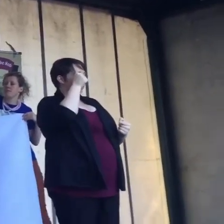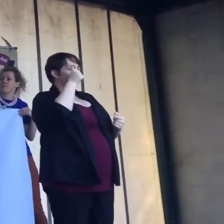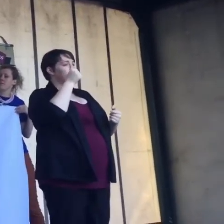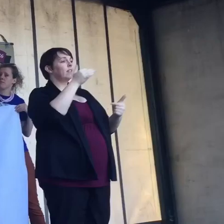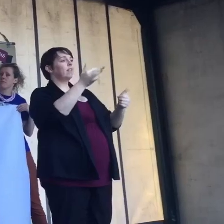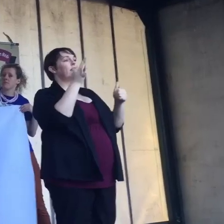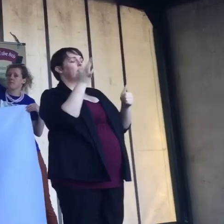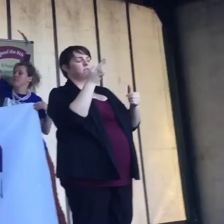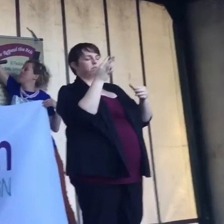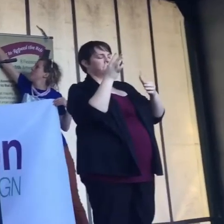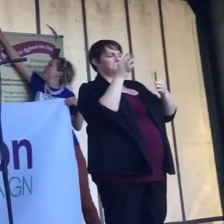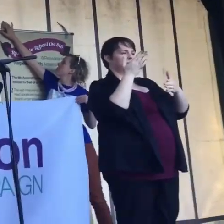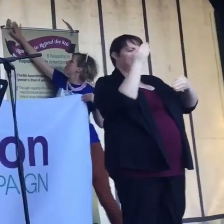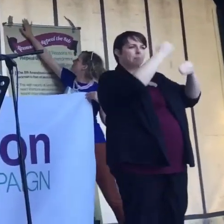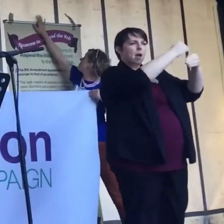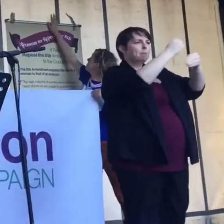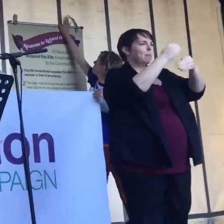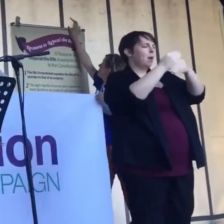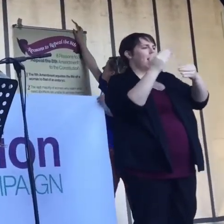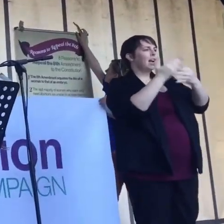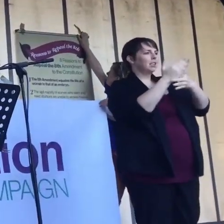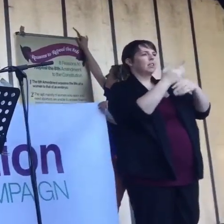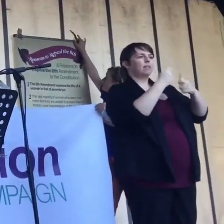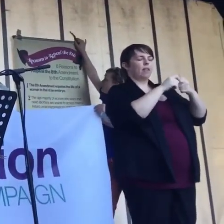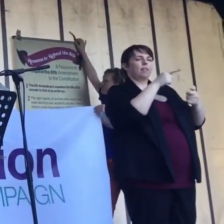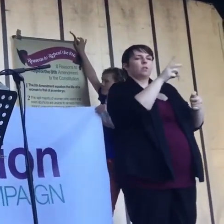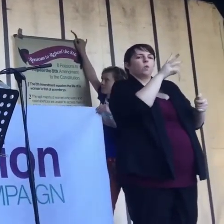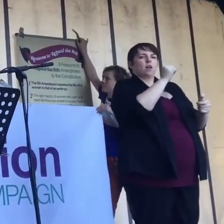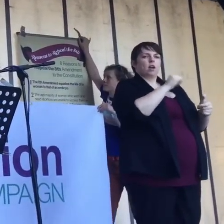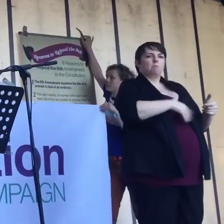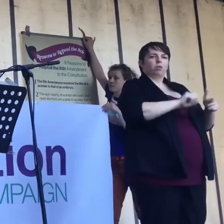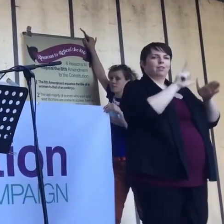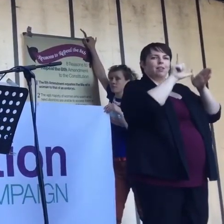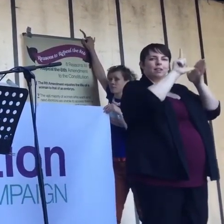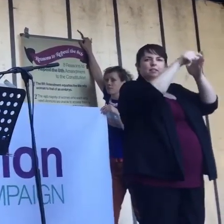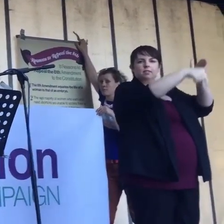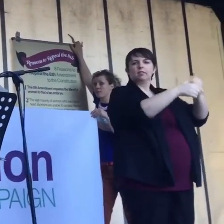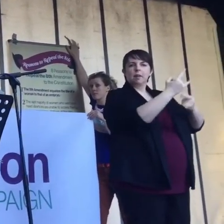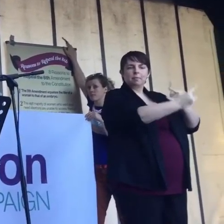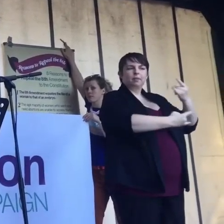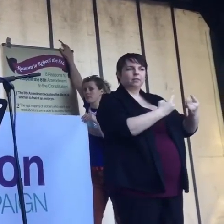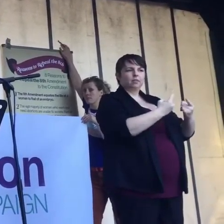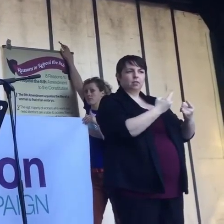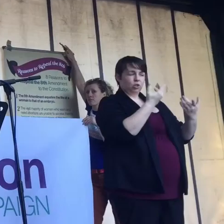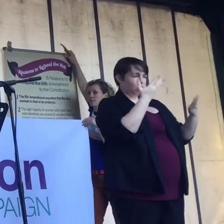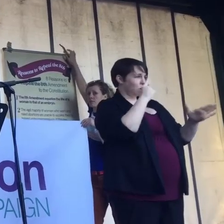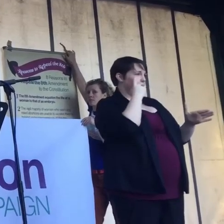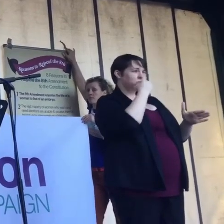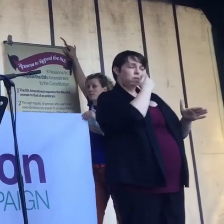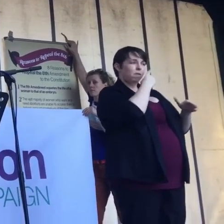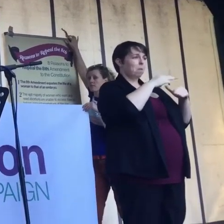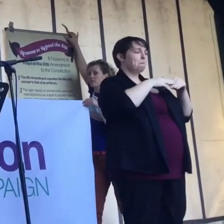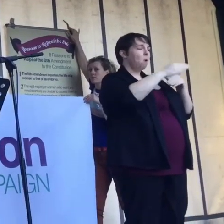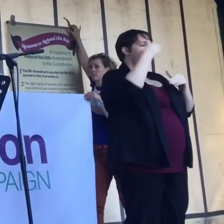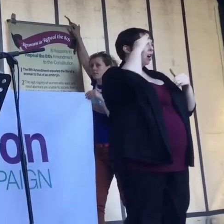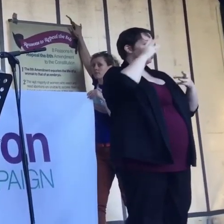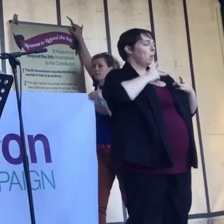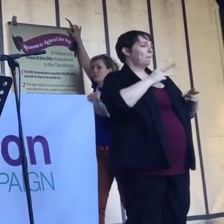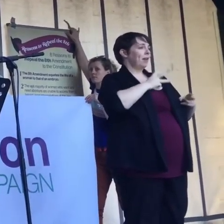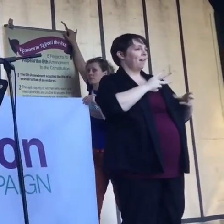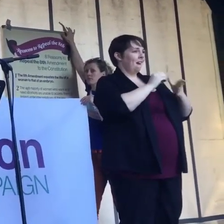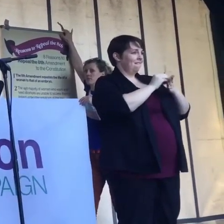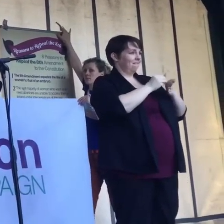is denied, more late abortions occur, evidenced by the fact that more Irish women have late abortions than their